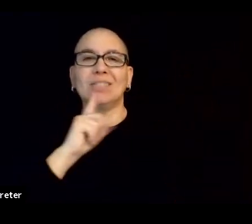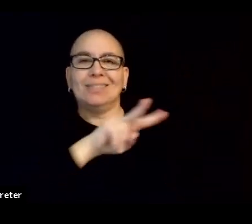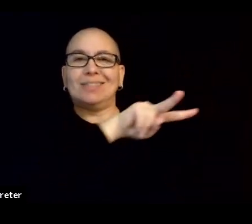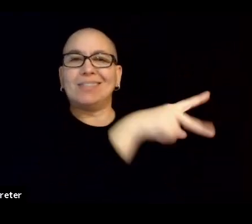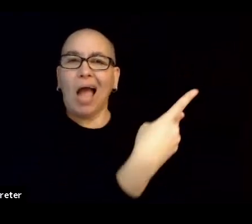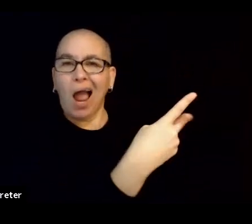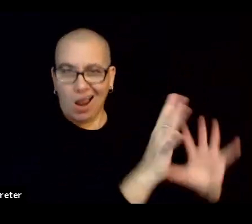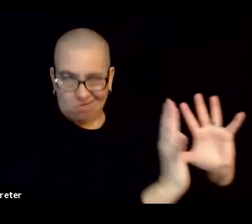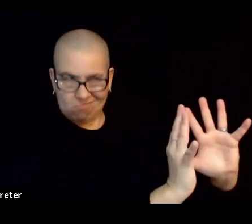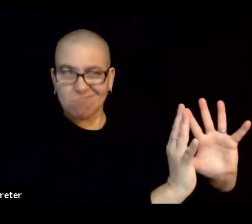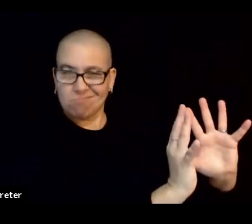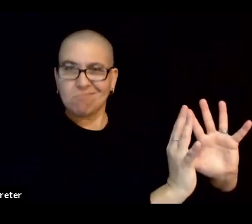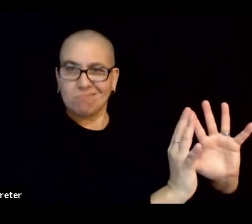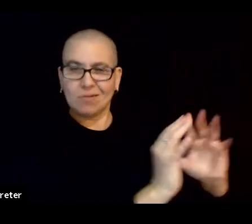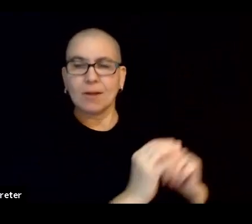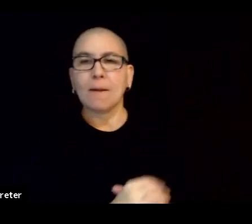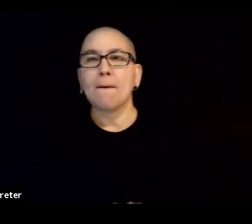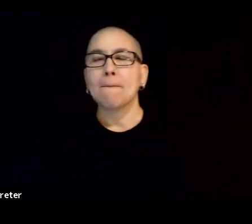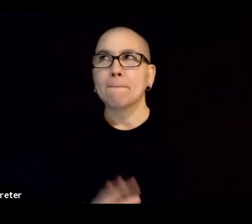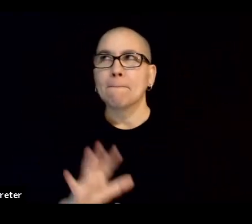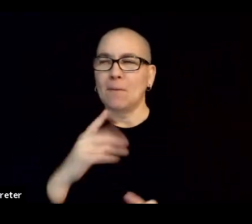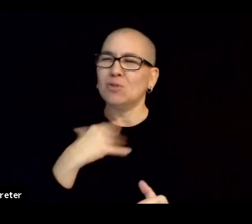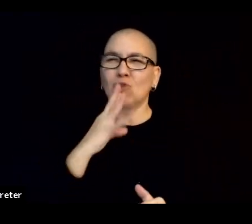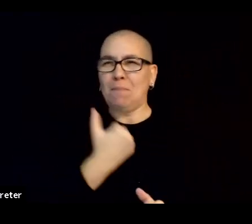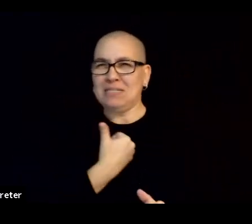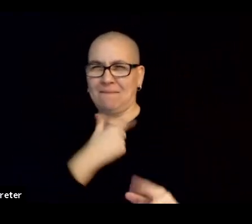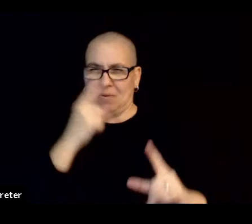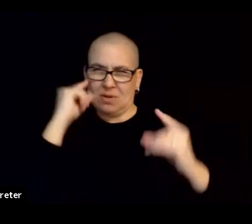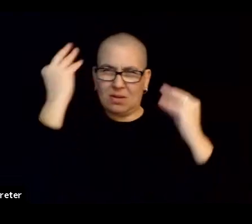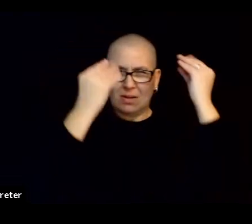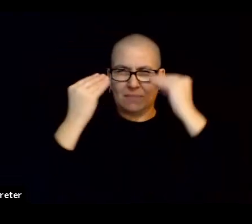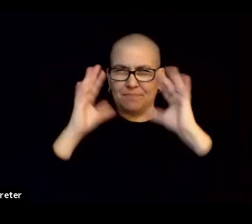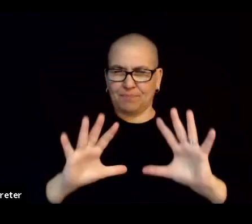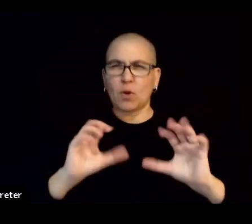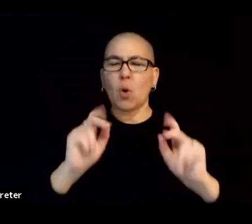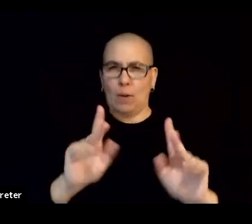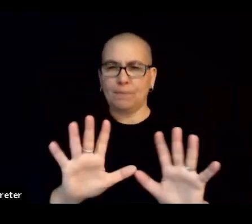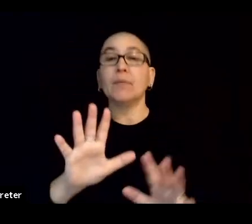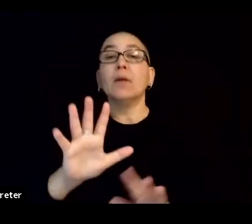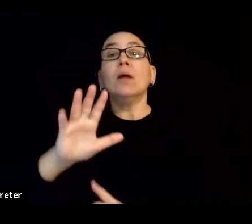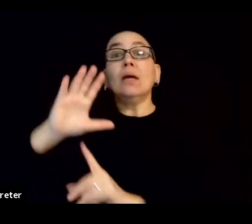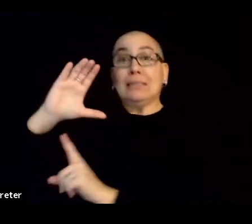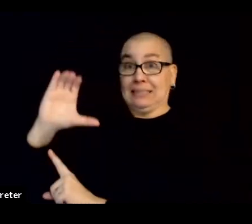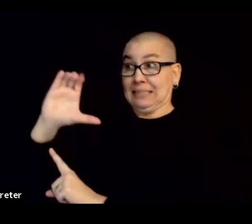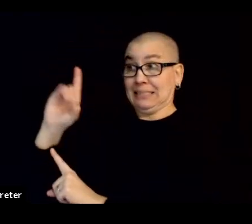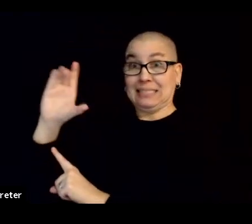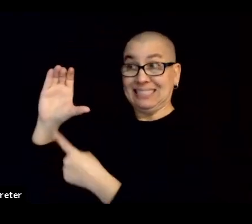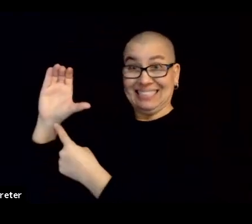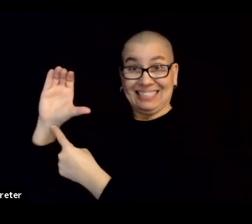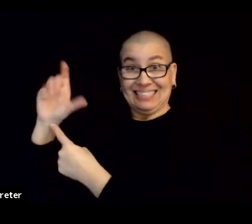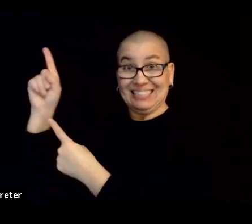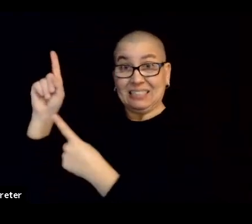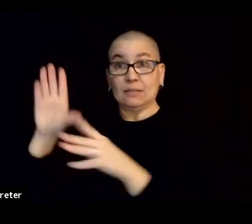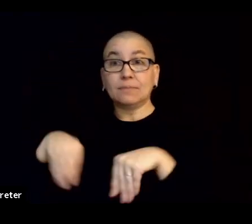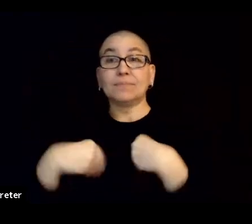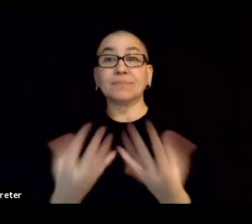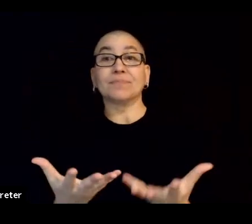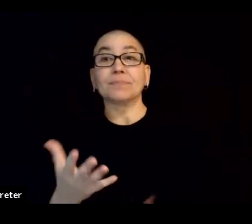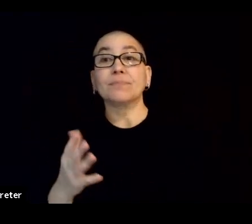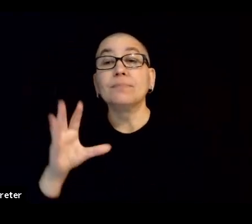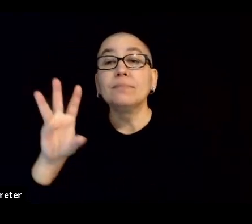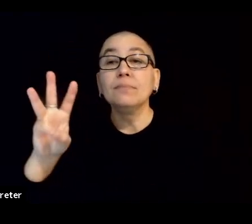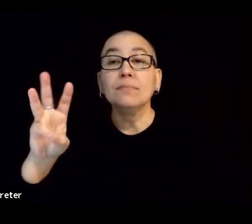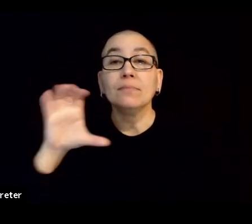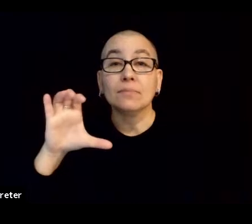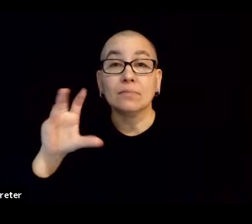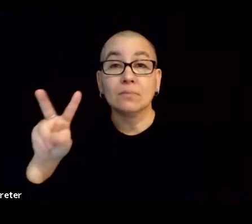the math here, the Centers for Disease Control had allocated just under 627,000 total